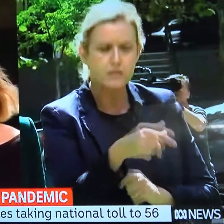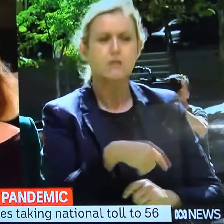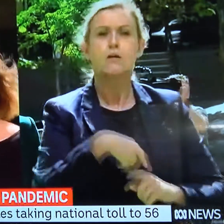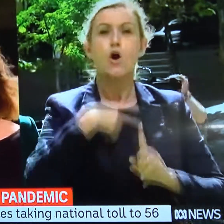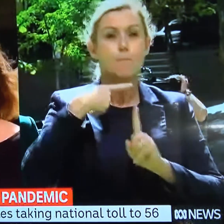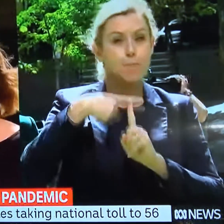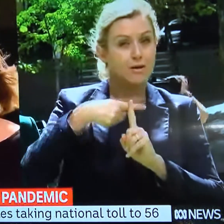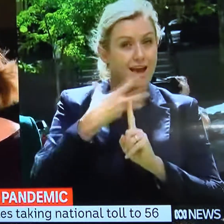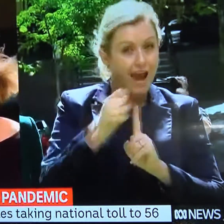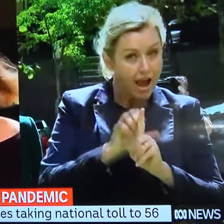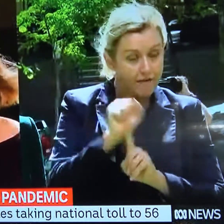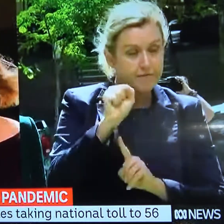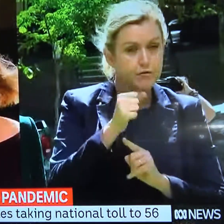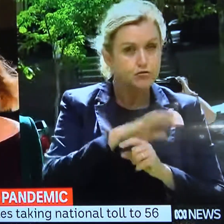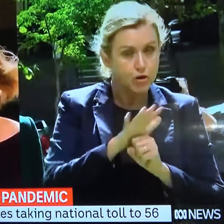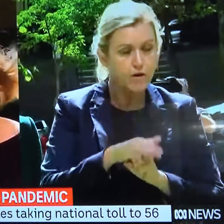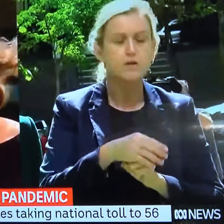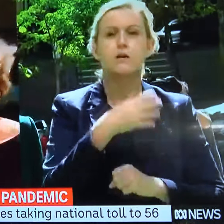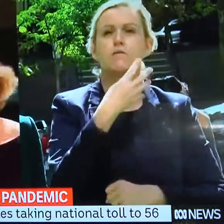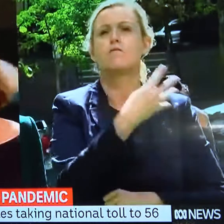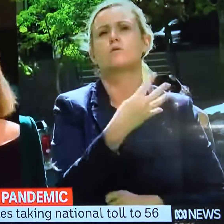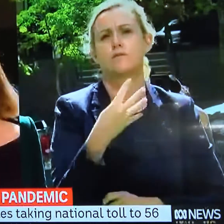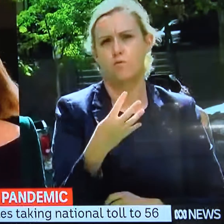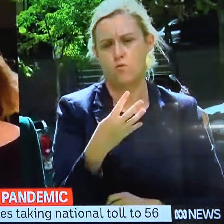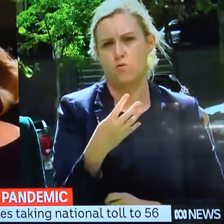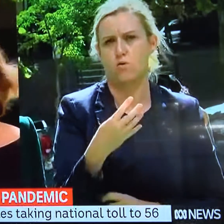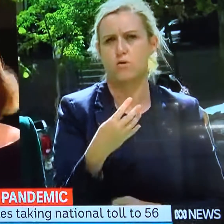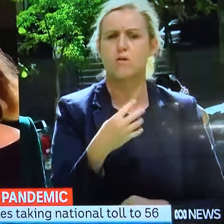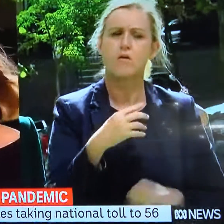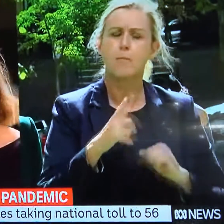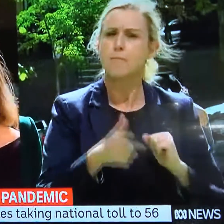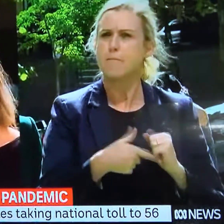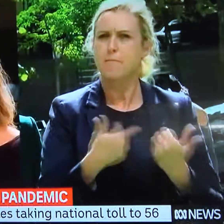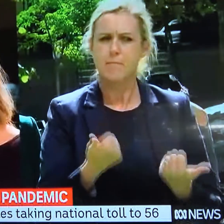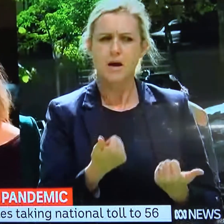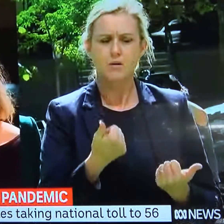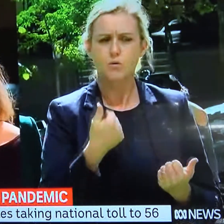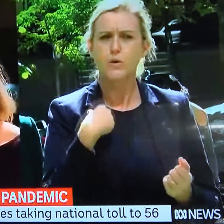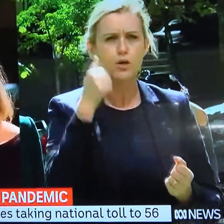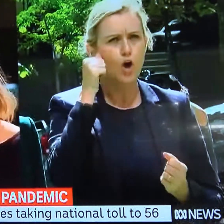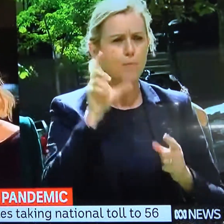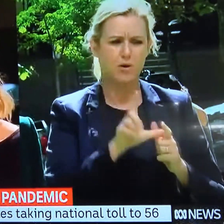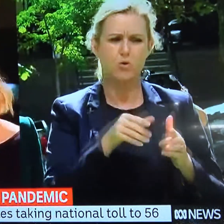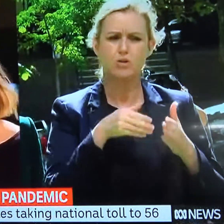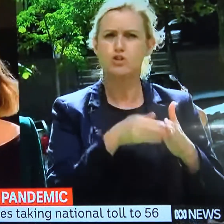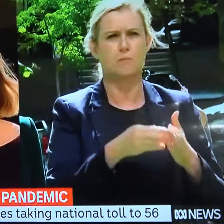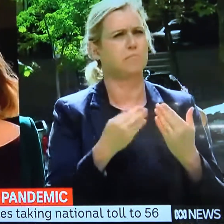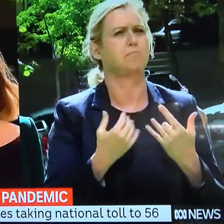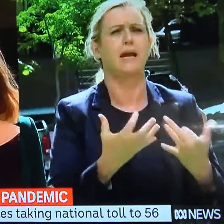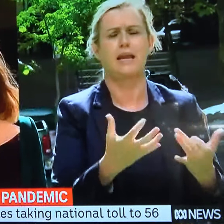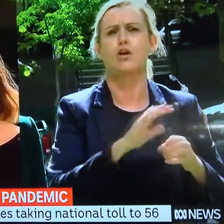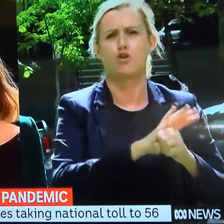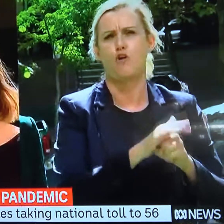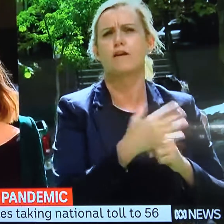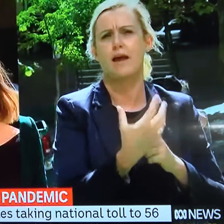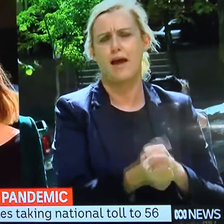positive, and those tests are not unexpected given the COVID on the ship, and I just want to stress that